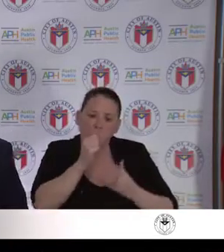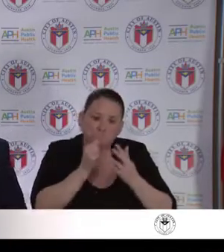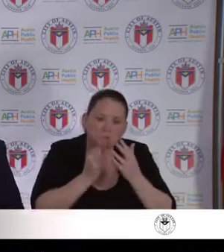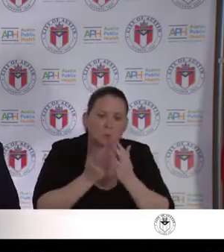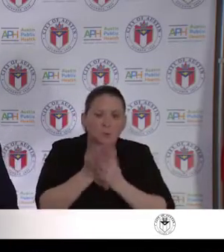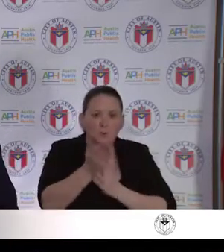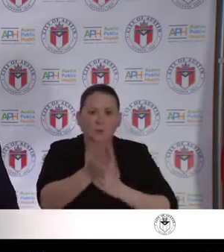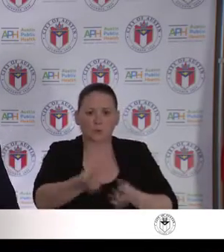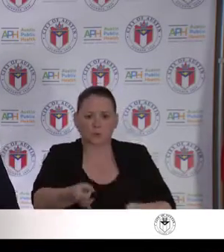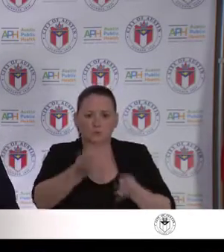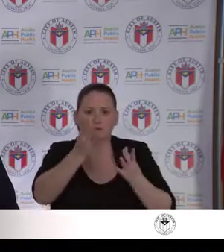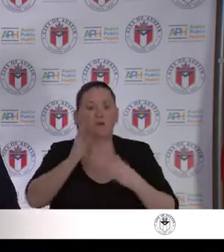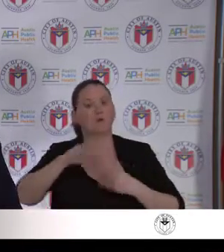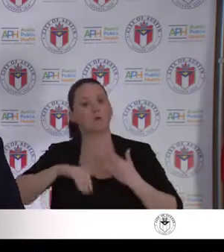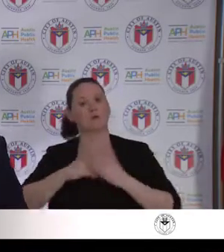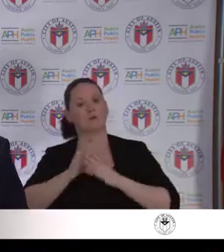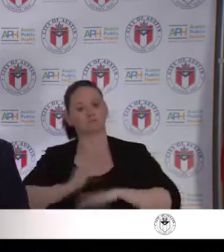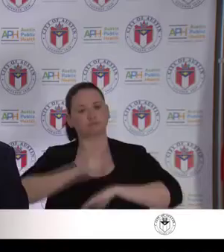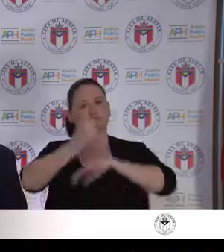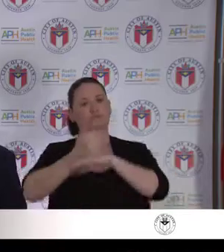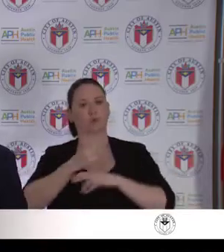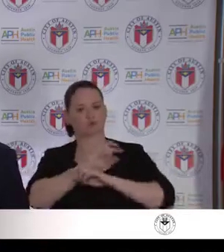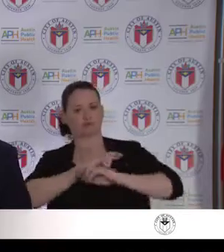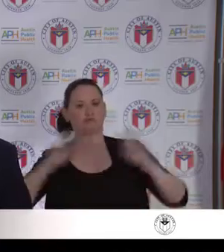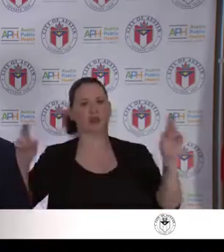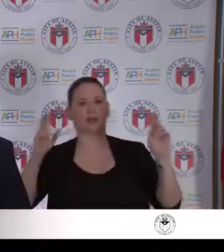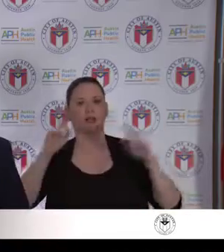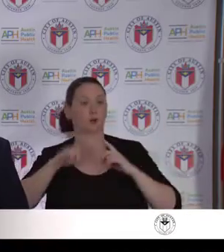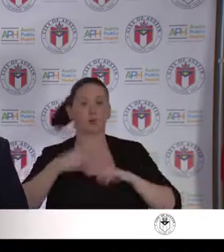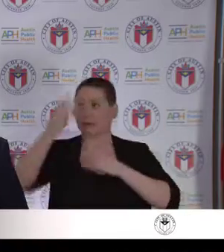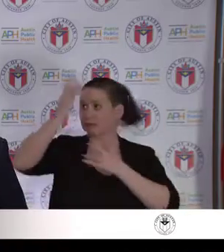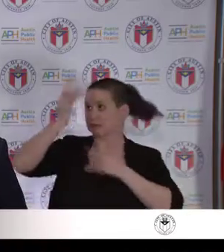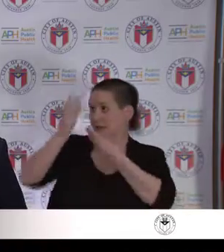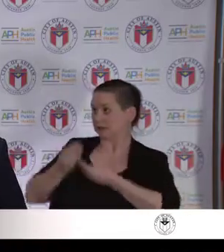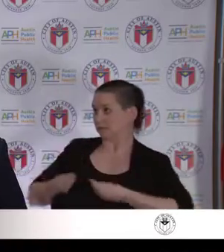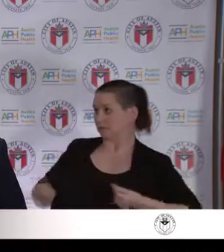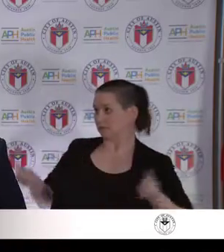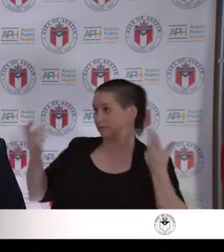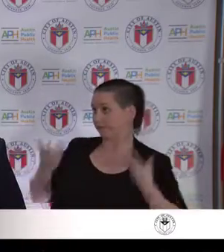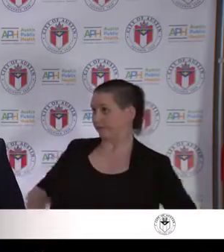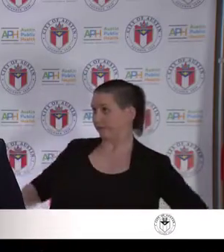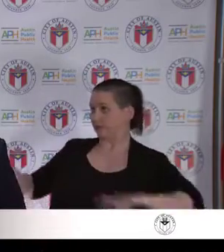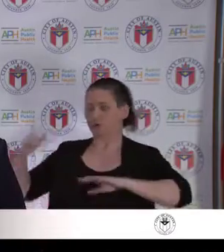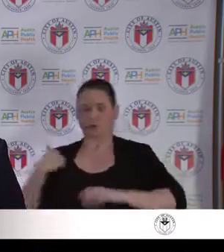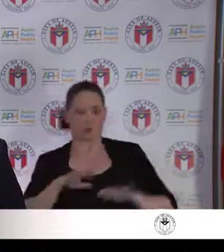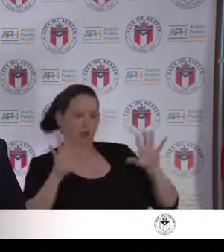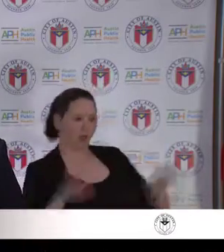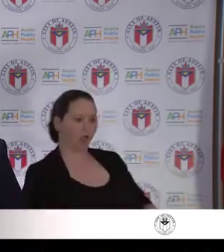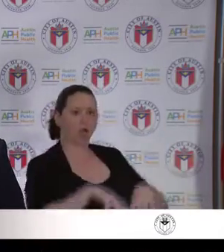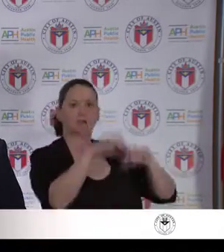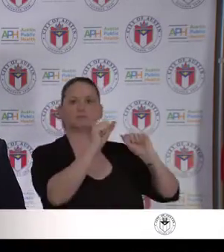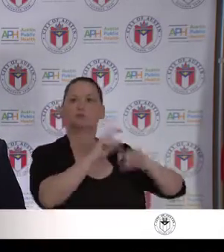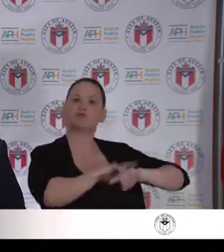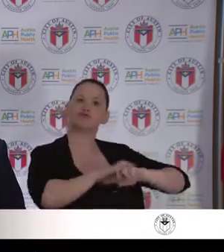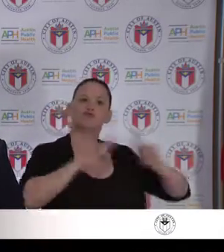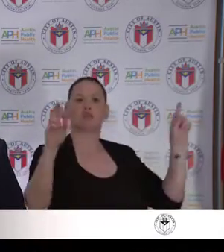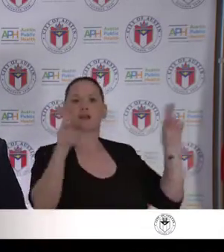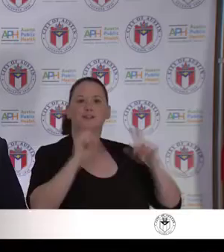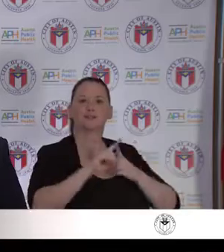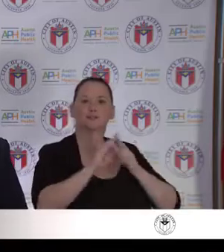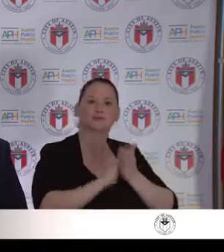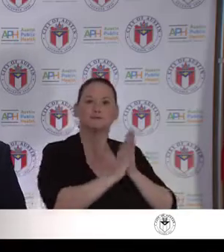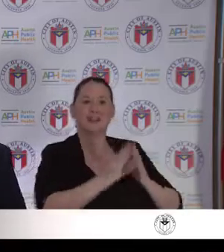all positioned well for when this passes us and we come storming back to